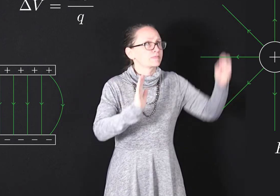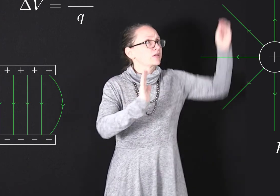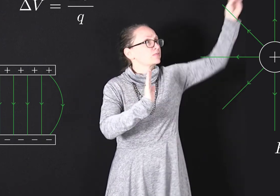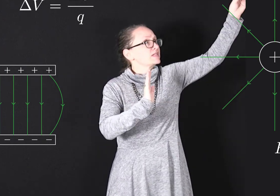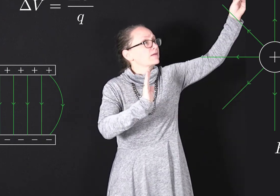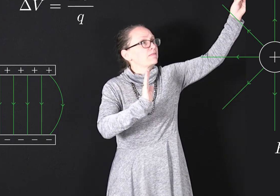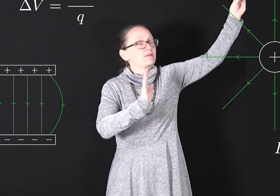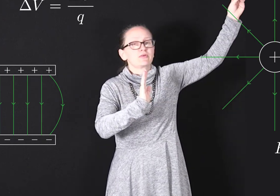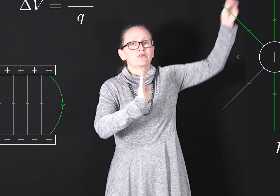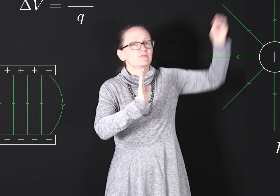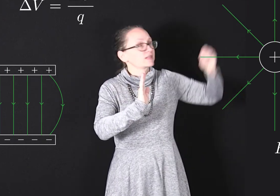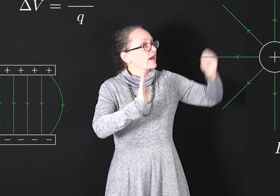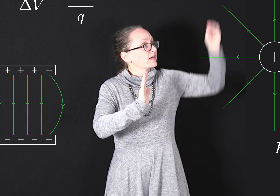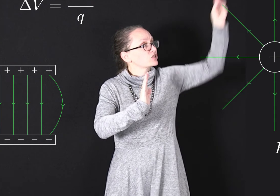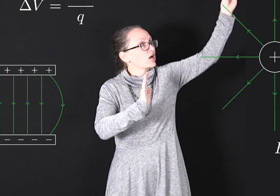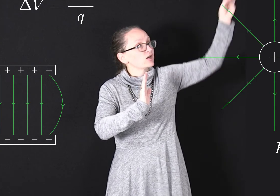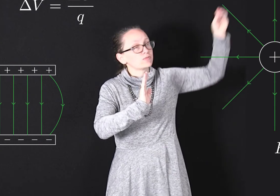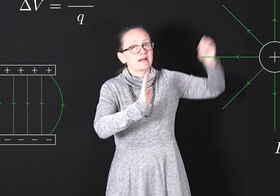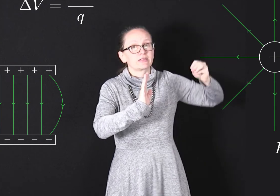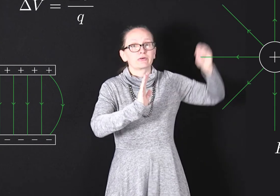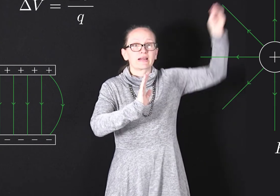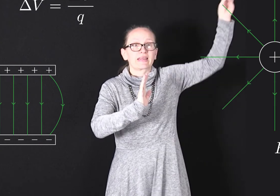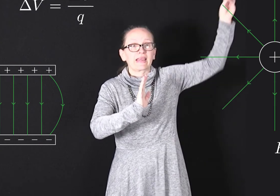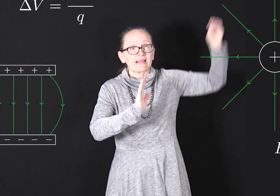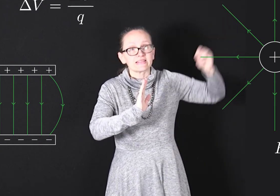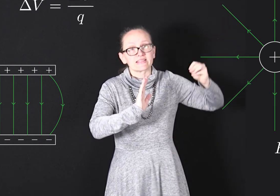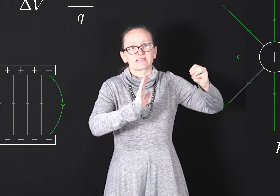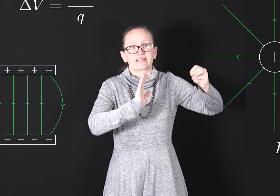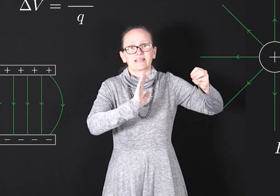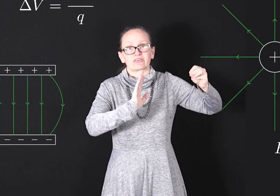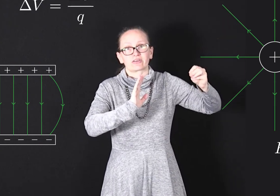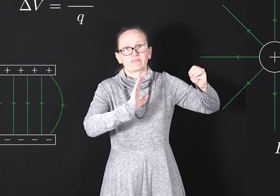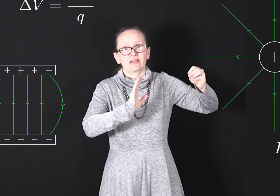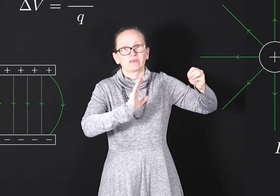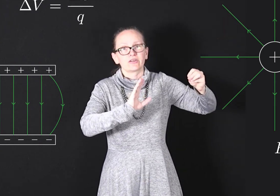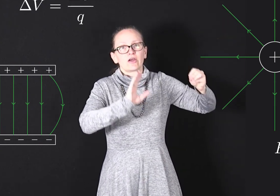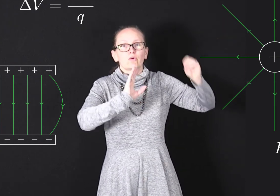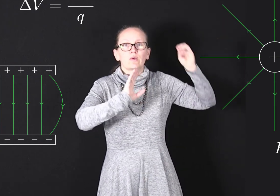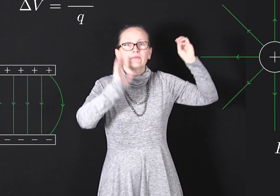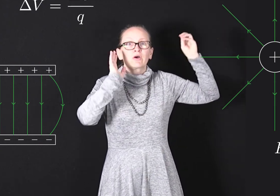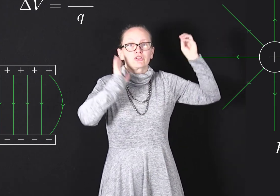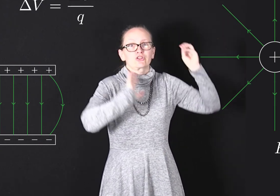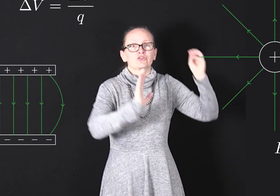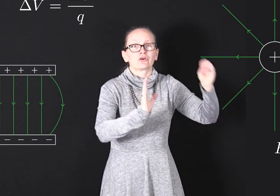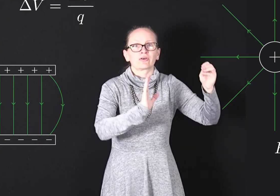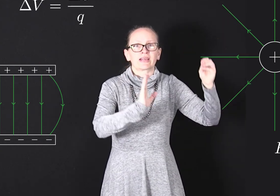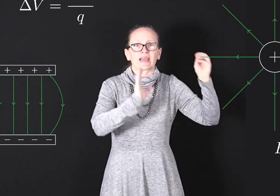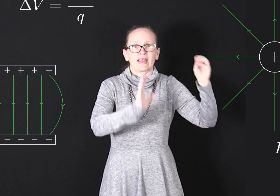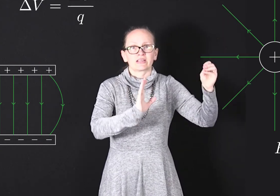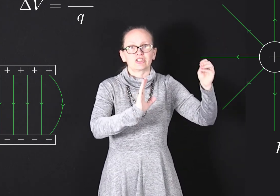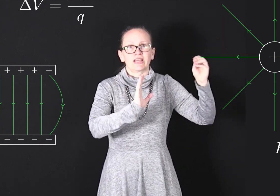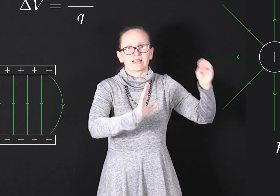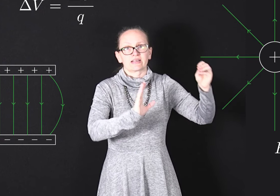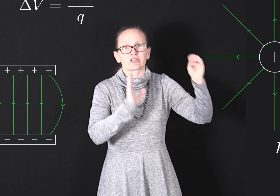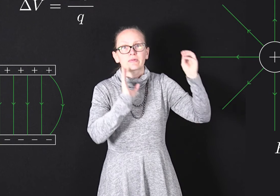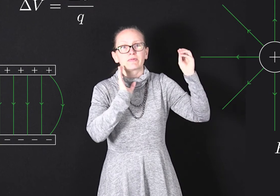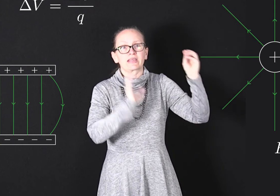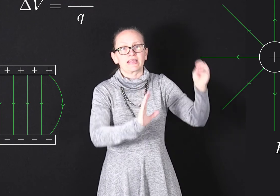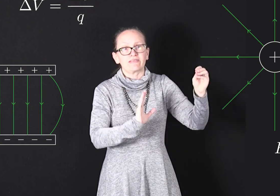because we said when we moved that charged particle against the electric field, we were storing energy in it. So we were giving